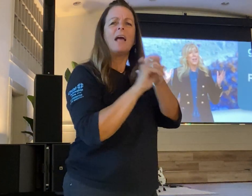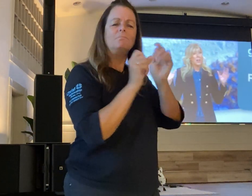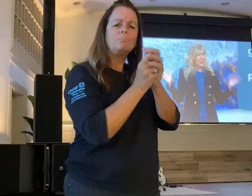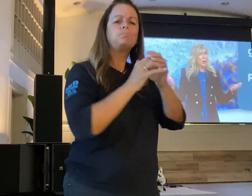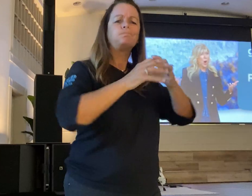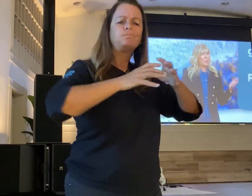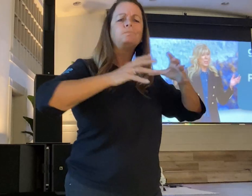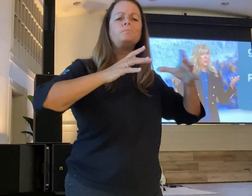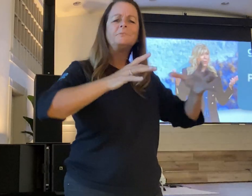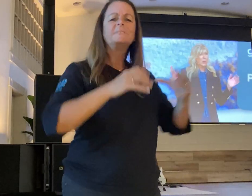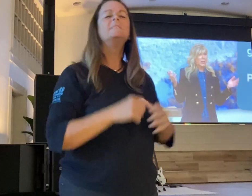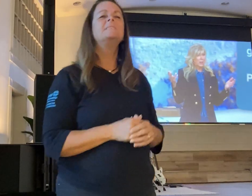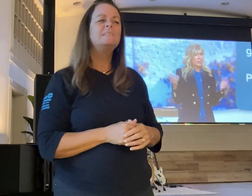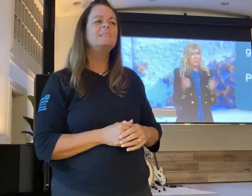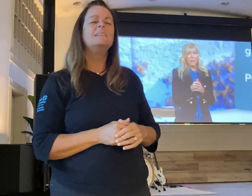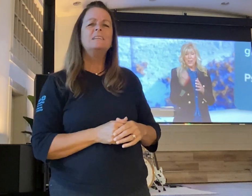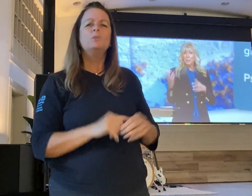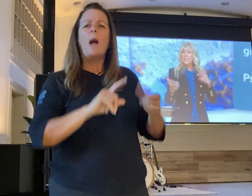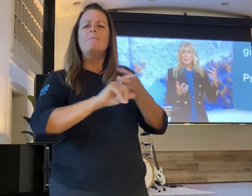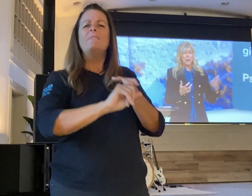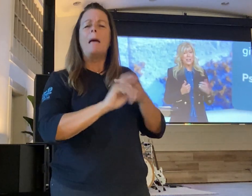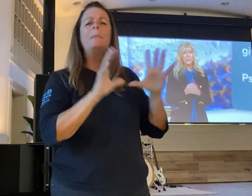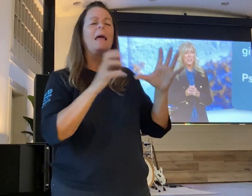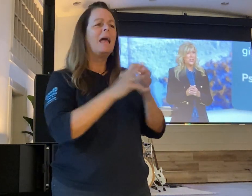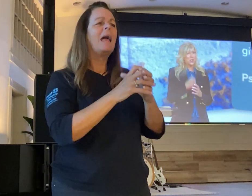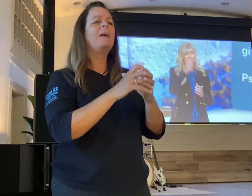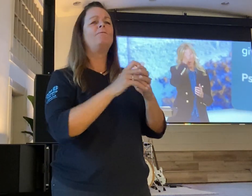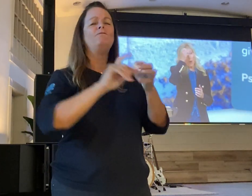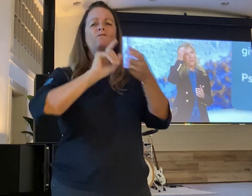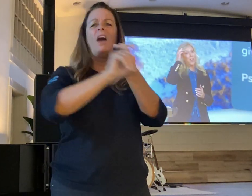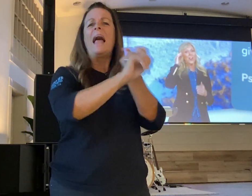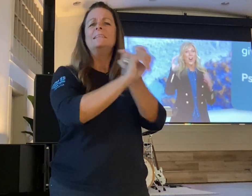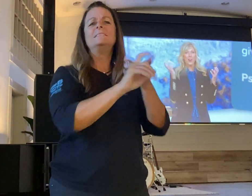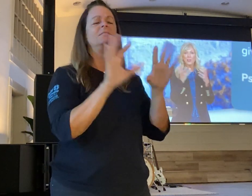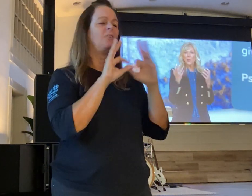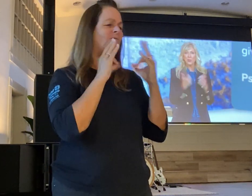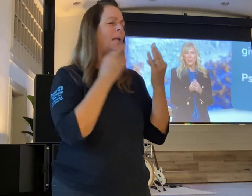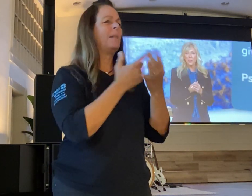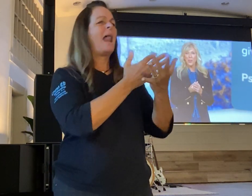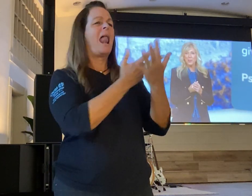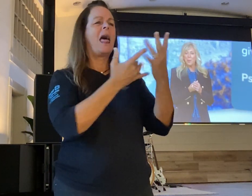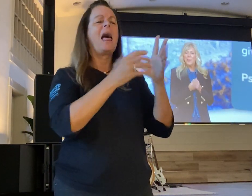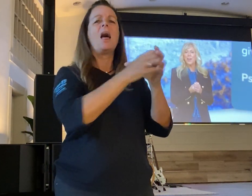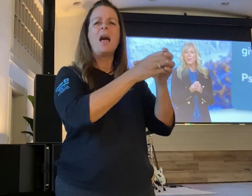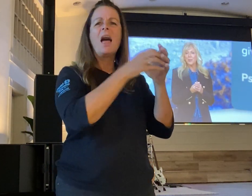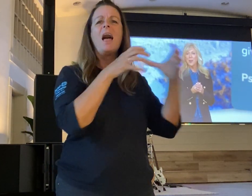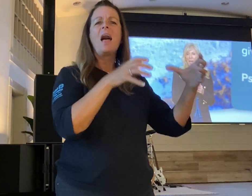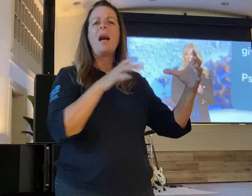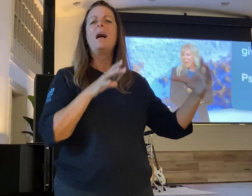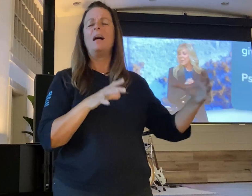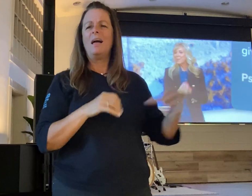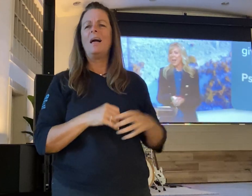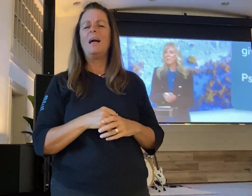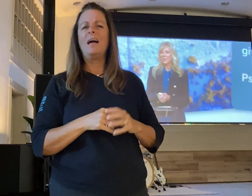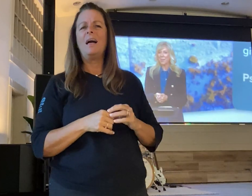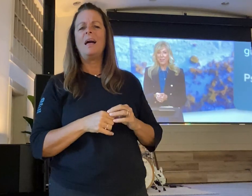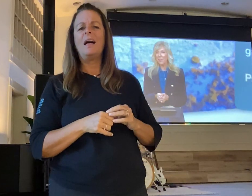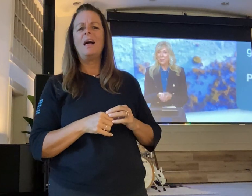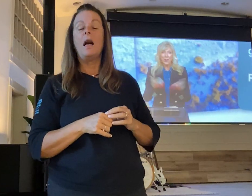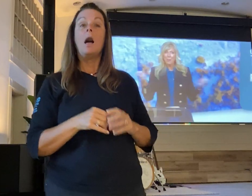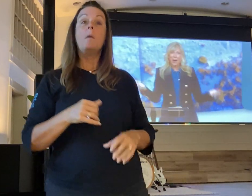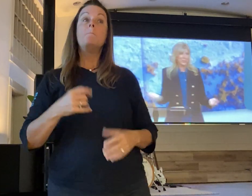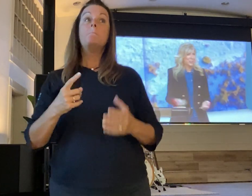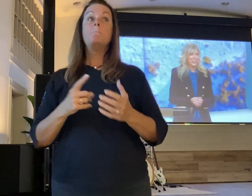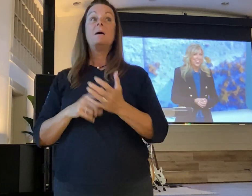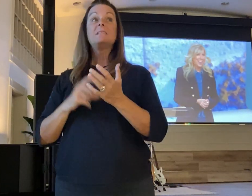incredible family, and there are people, my family and pastors in the church are part of our close circle of friends, but I want to tell you about some